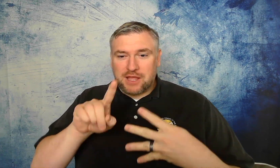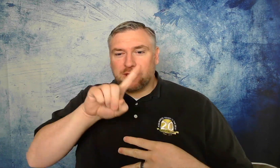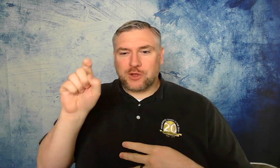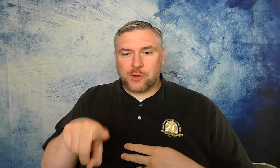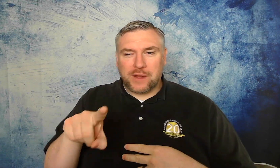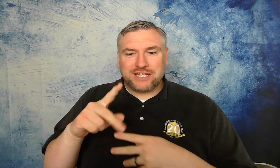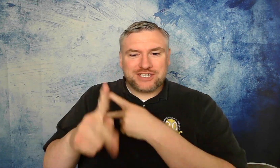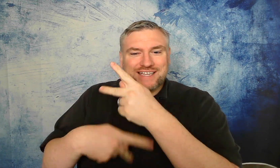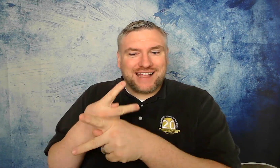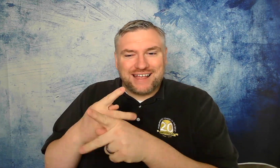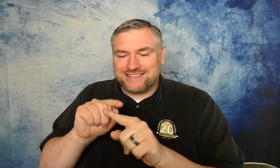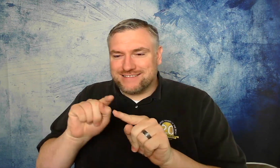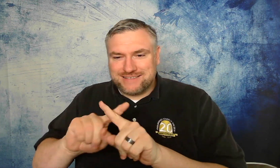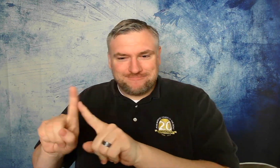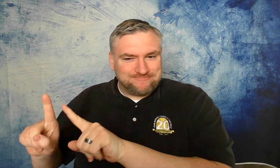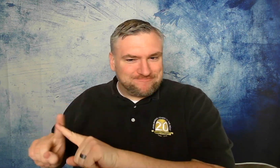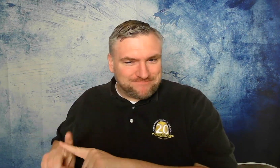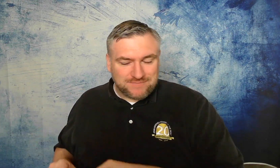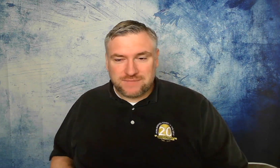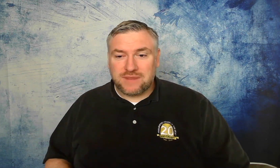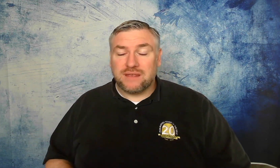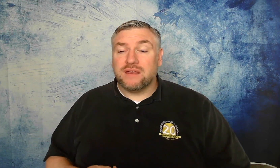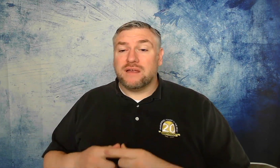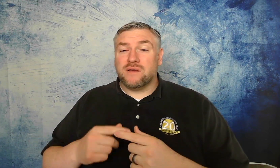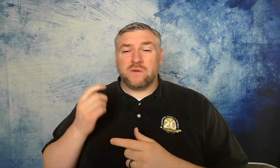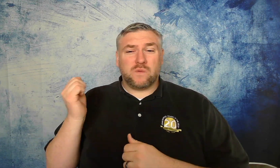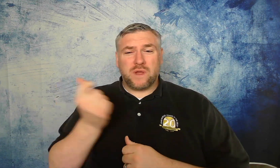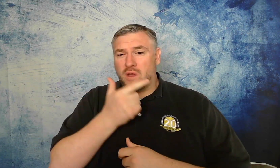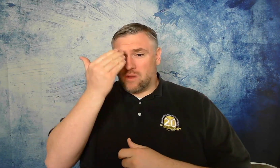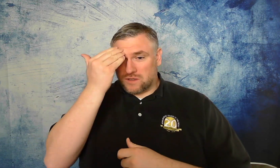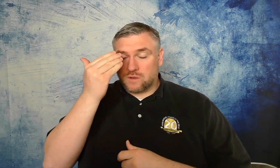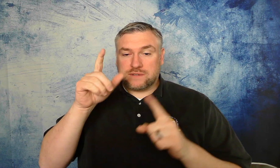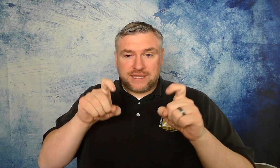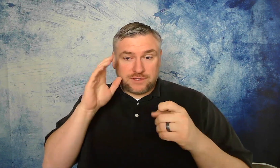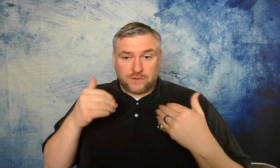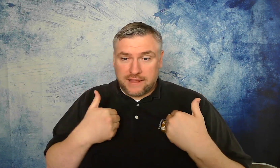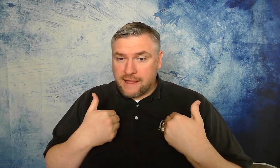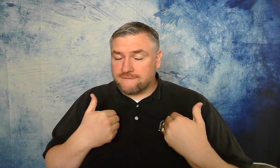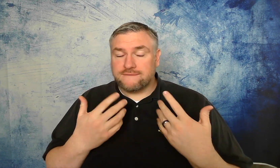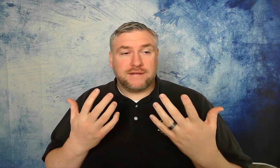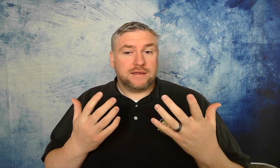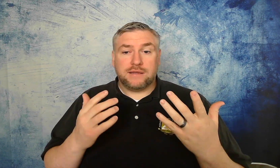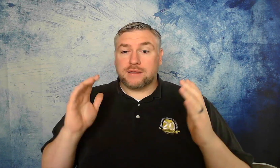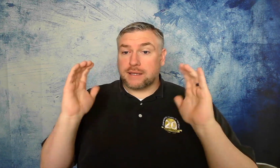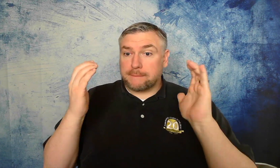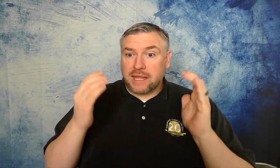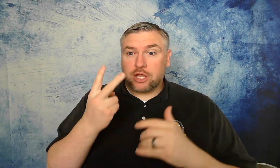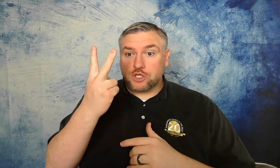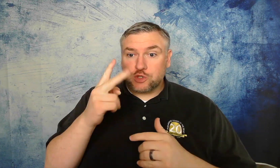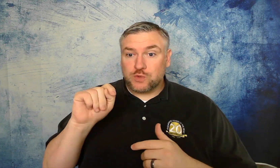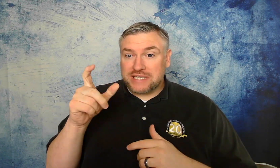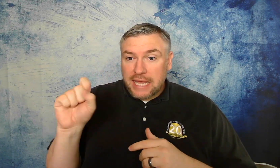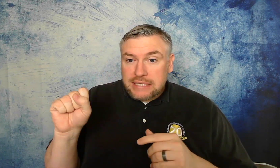Second, question types. We all know that the test will have compare